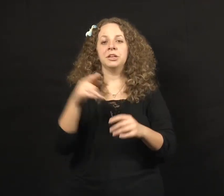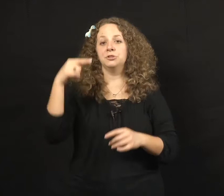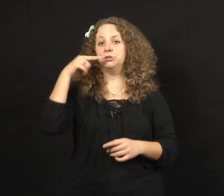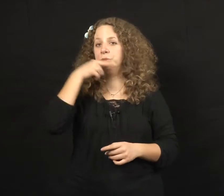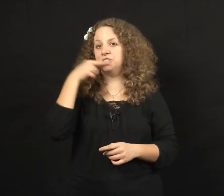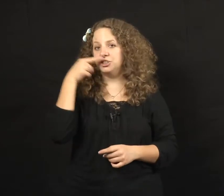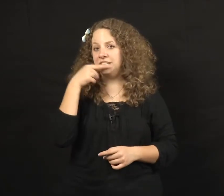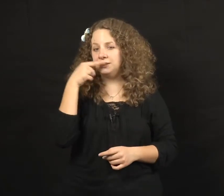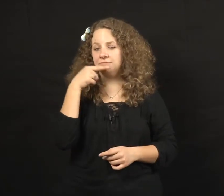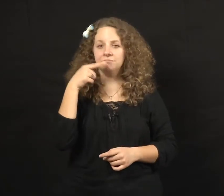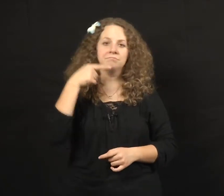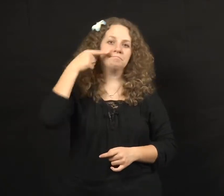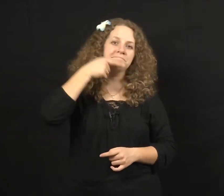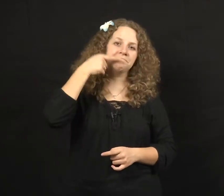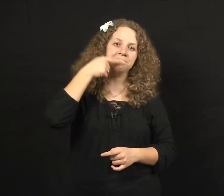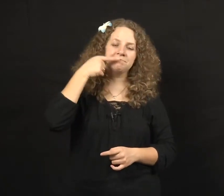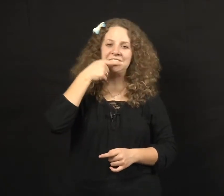To brush your teeth.